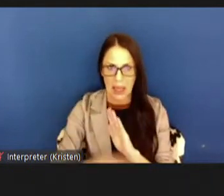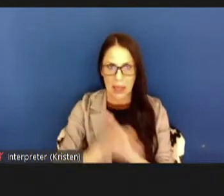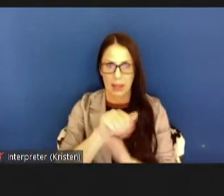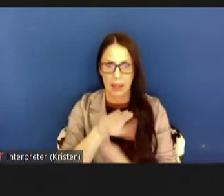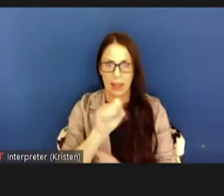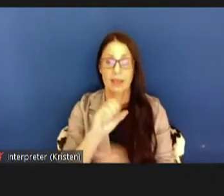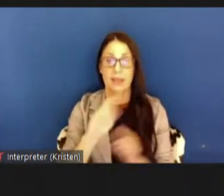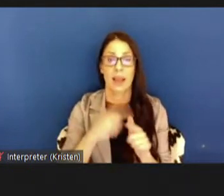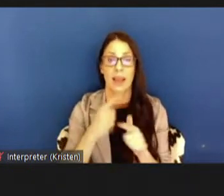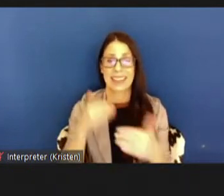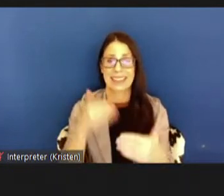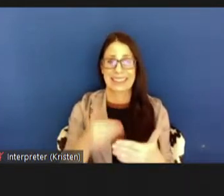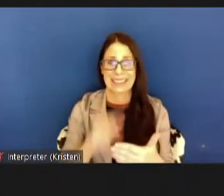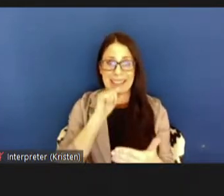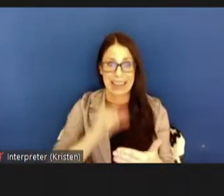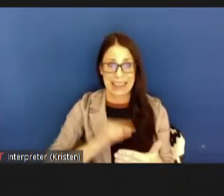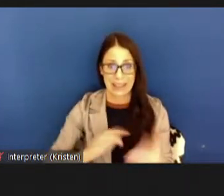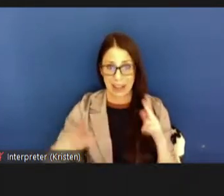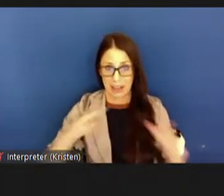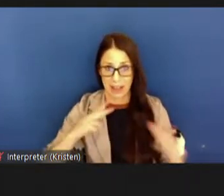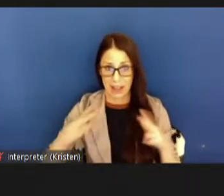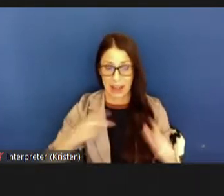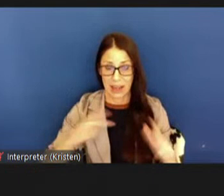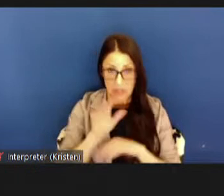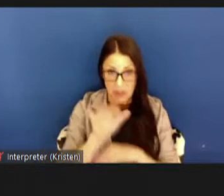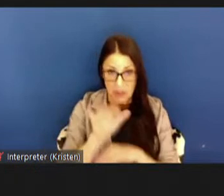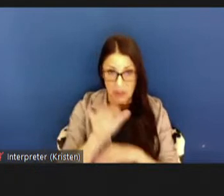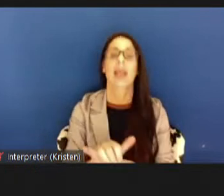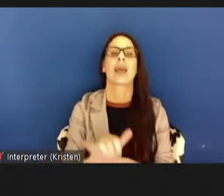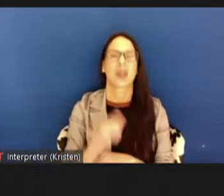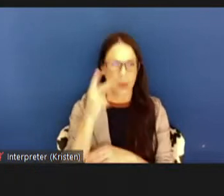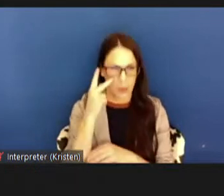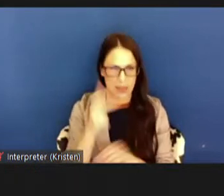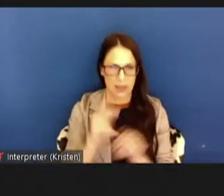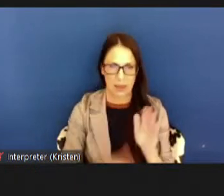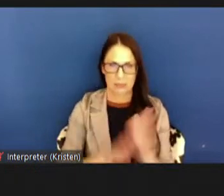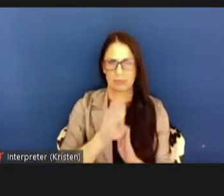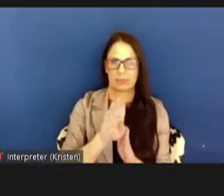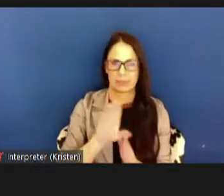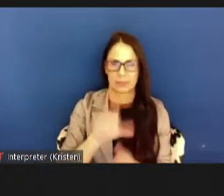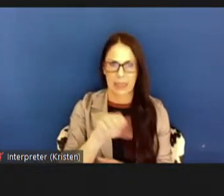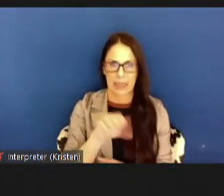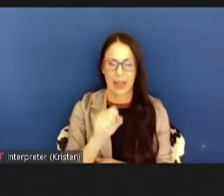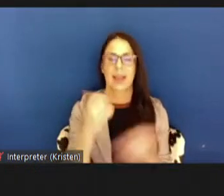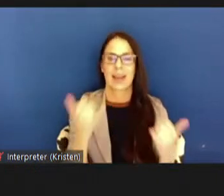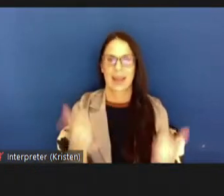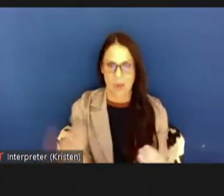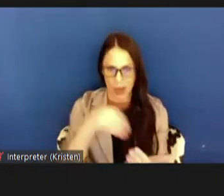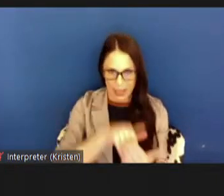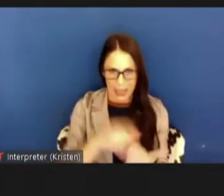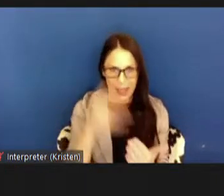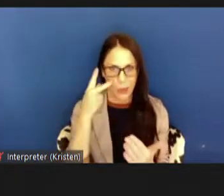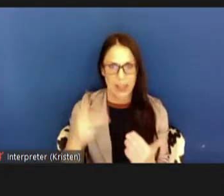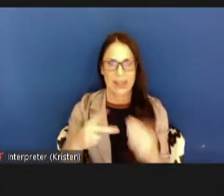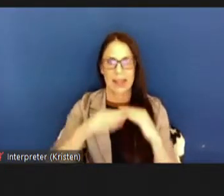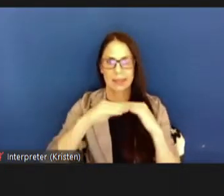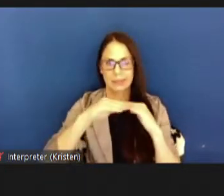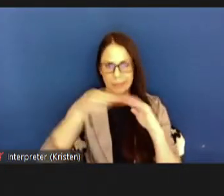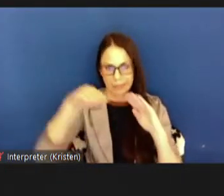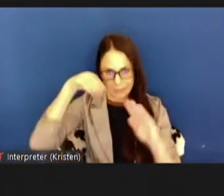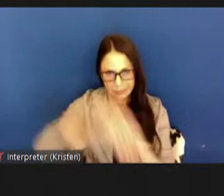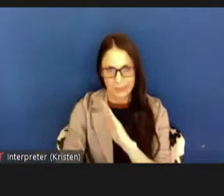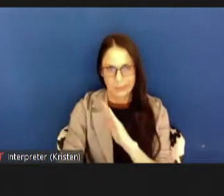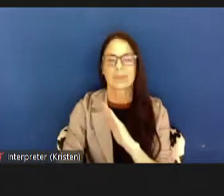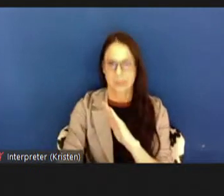Thanksgiving holiday. Following that, we saw a little bit of a rebound in cases, and now we're once again seeing a steady decline in cases